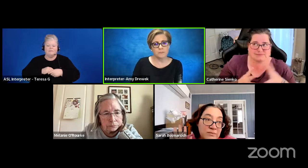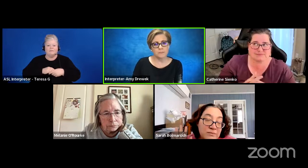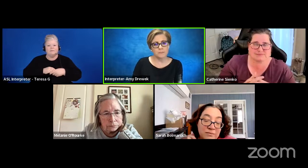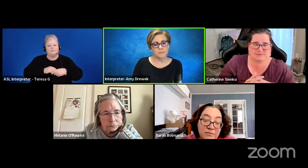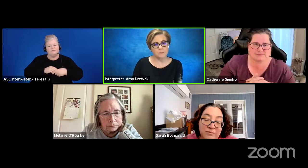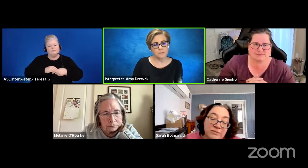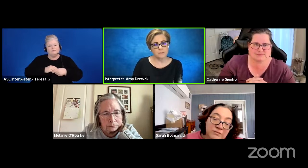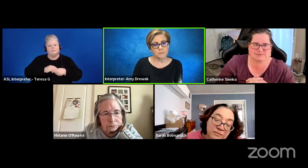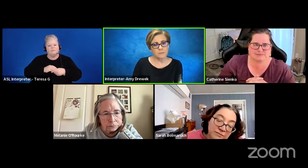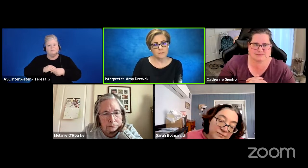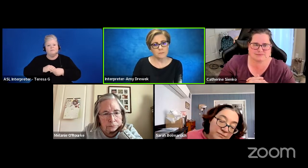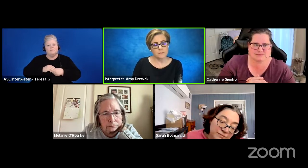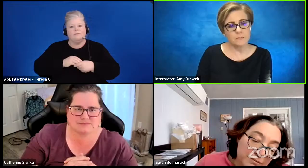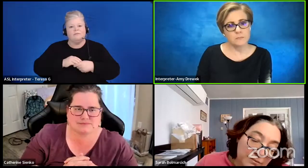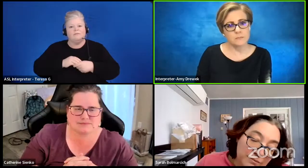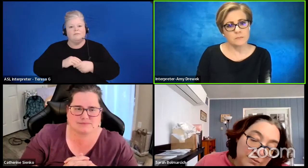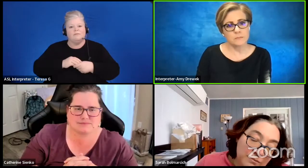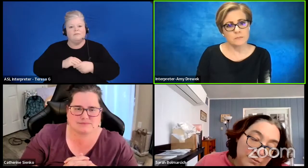Commissioner Bomarsich?